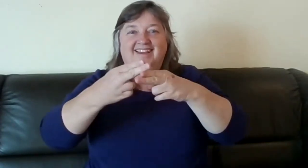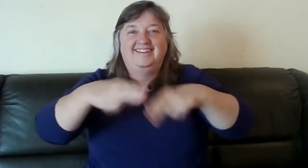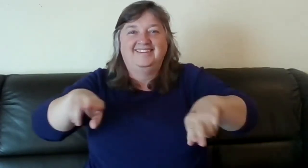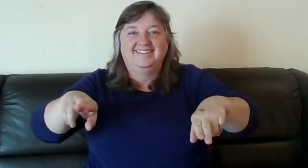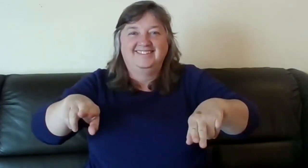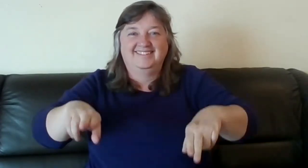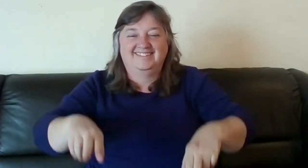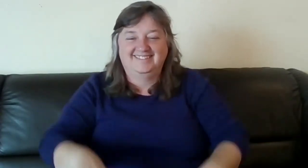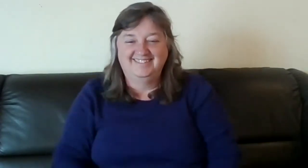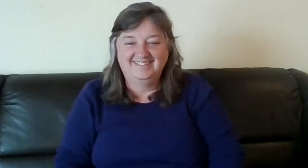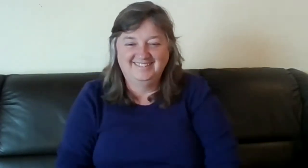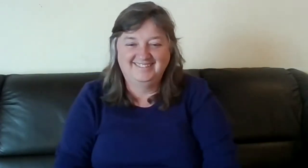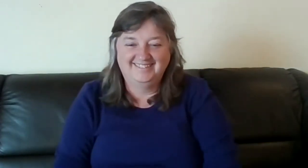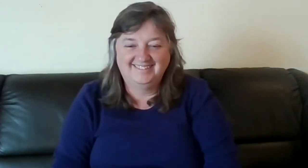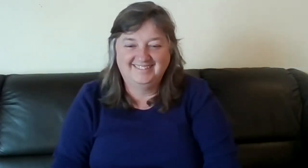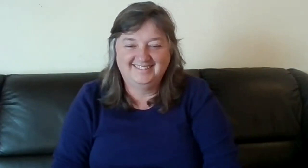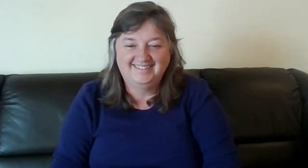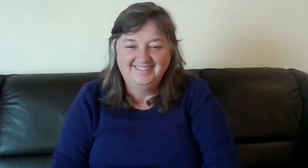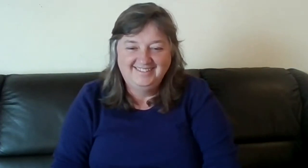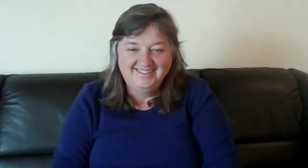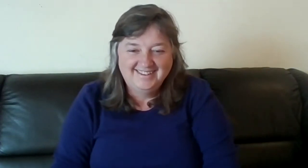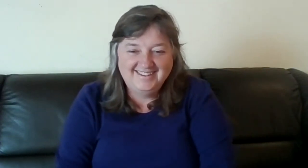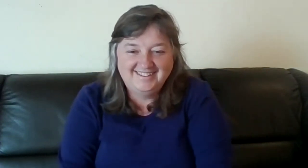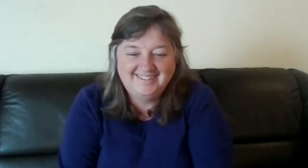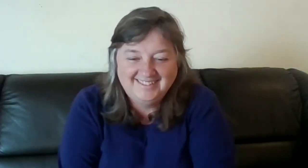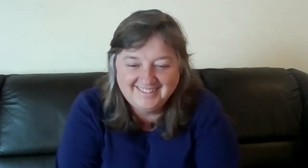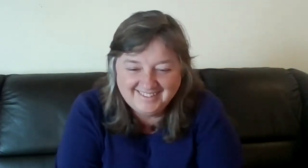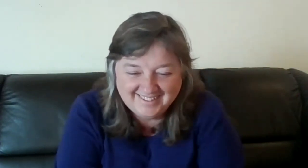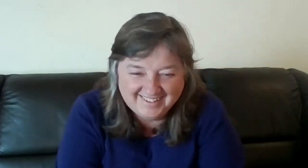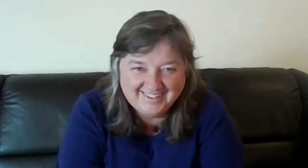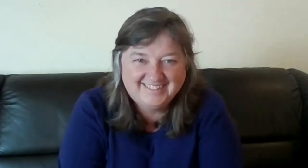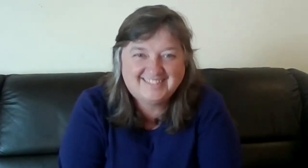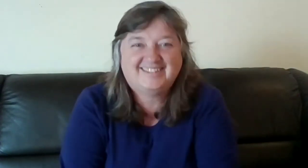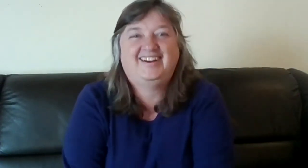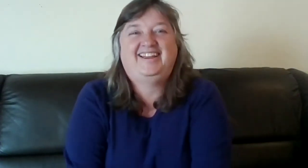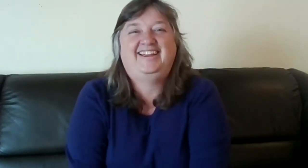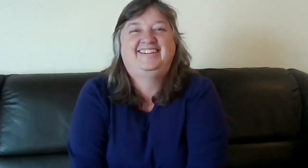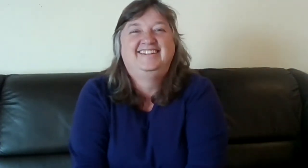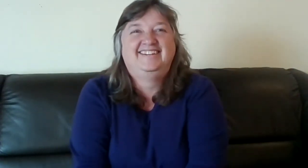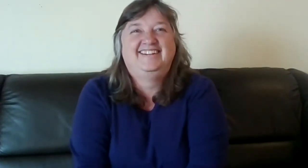Egg. Sorry.